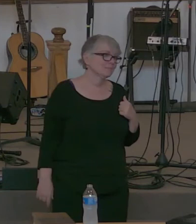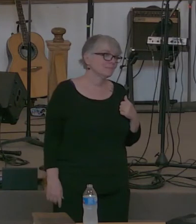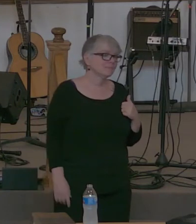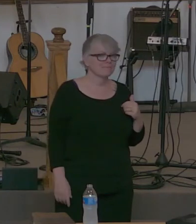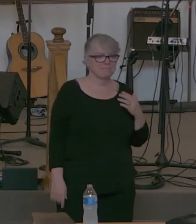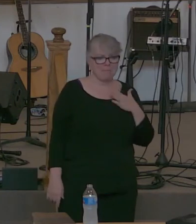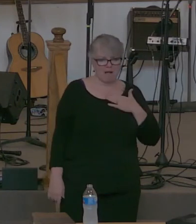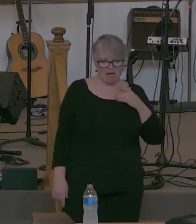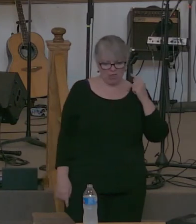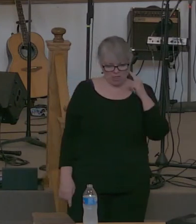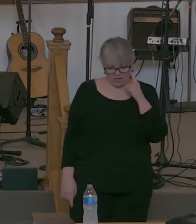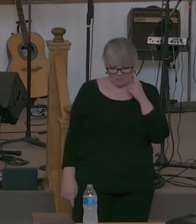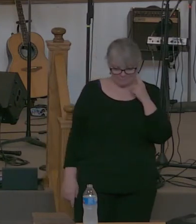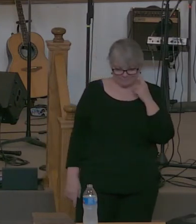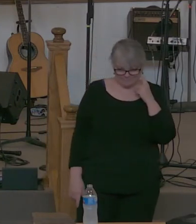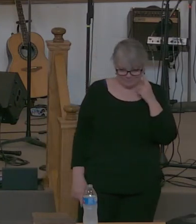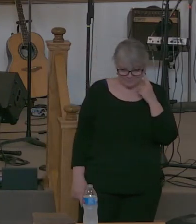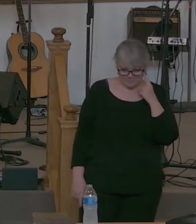And I'm thinking,